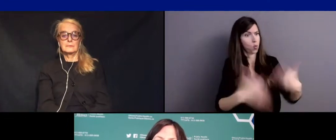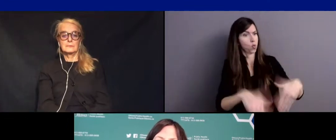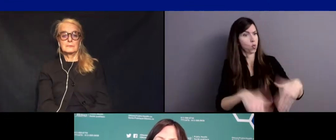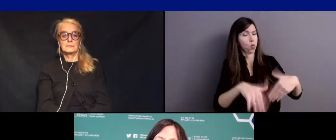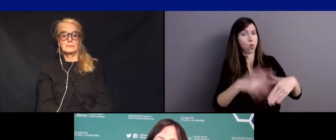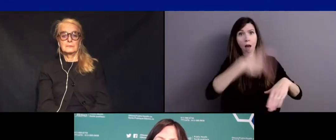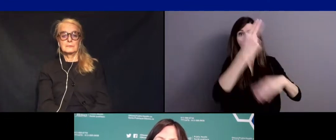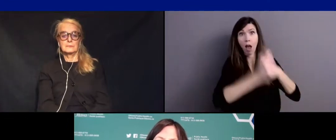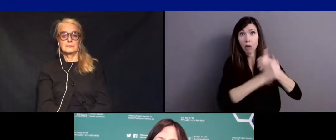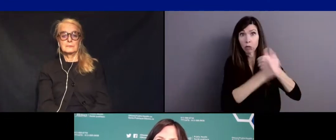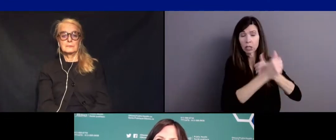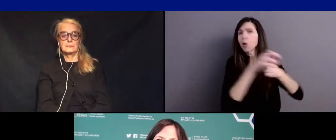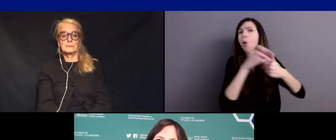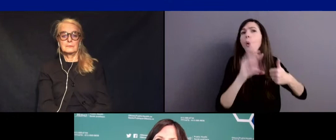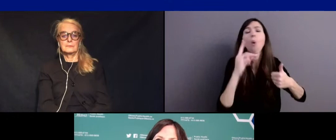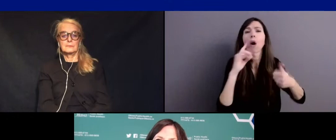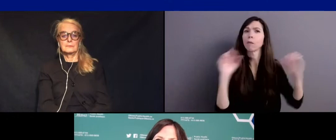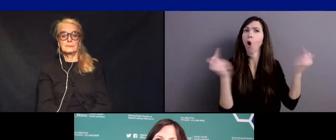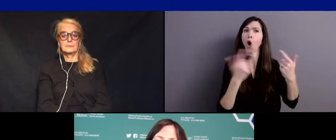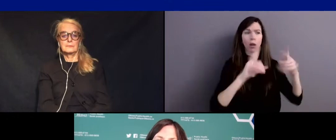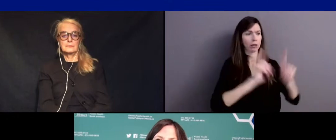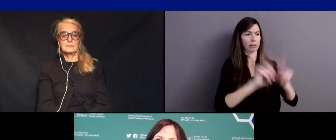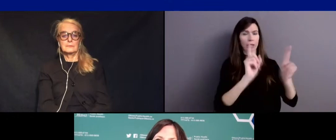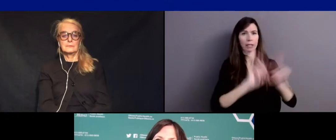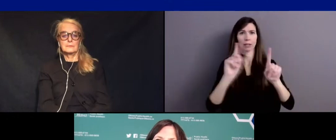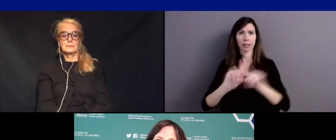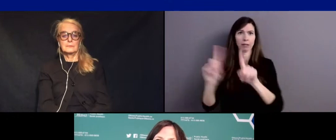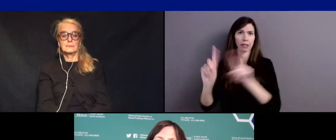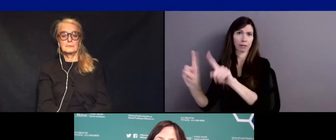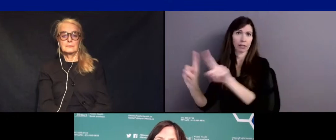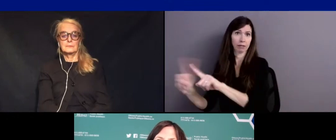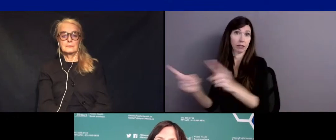spread across a variety of different sports?